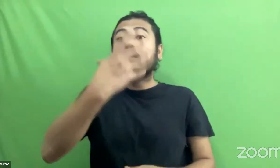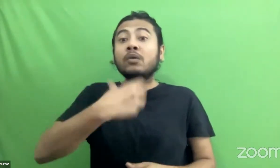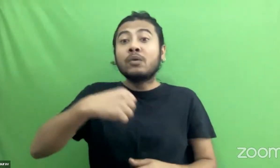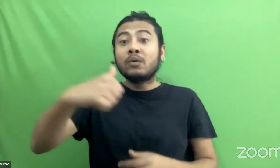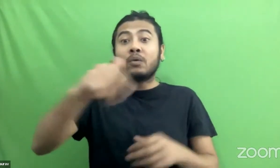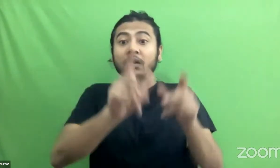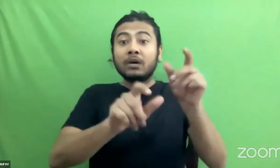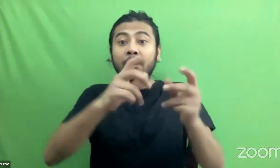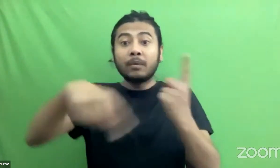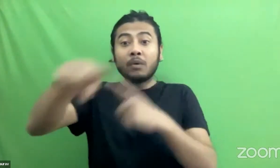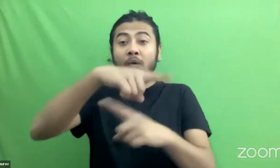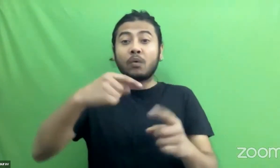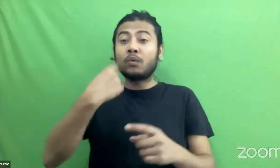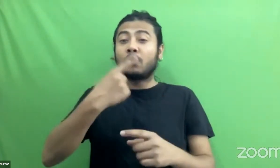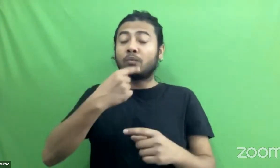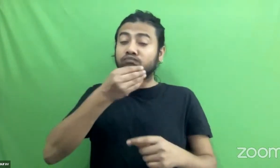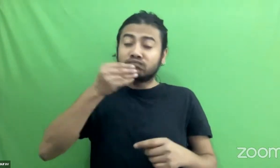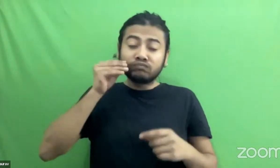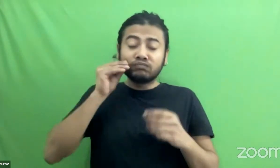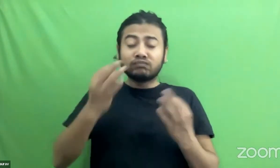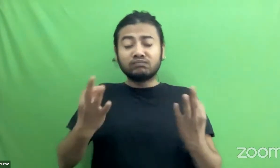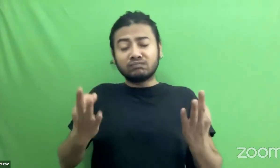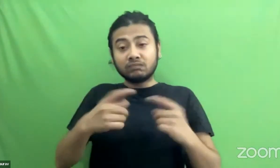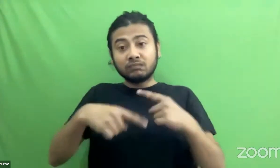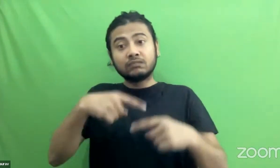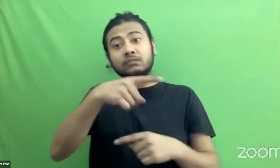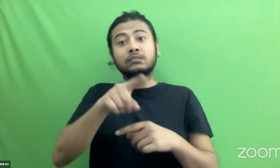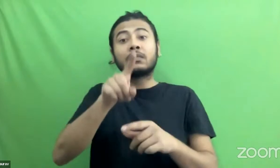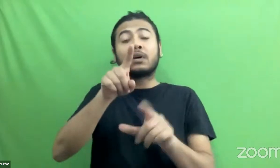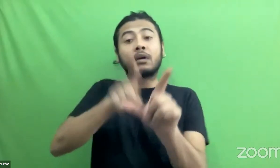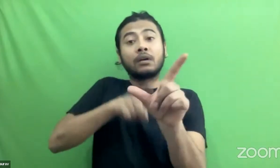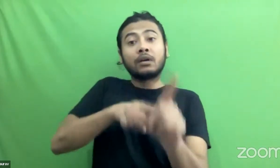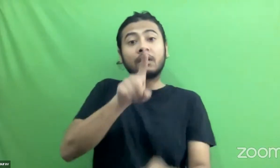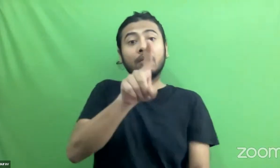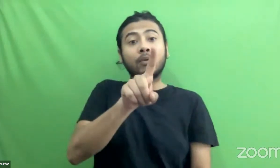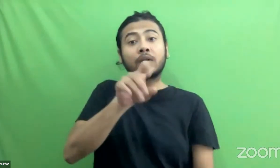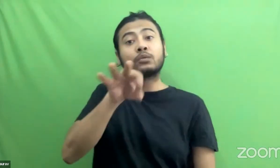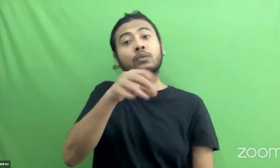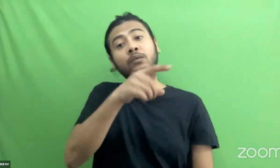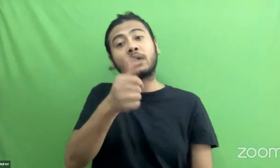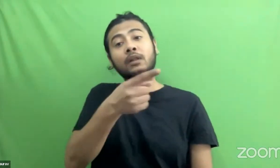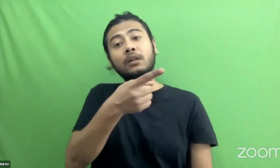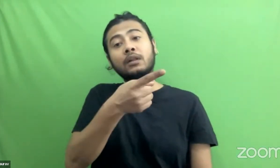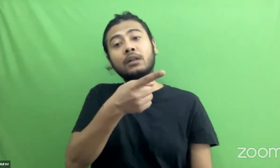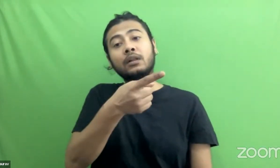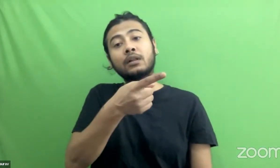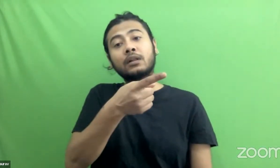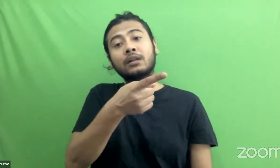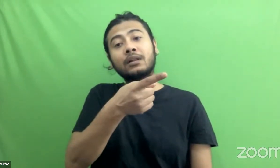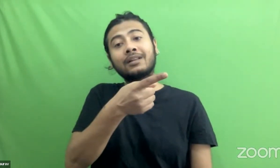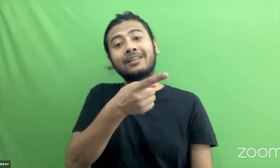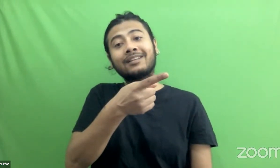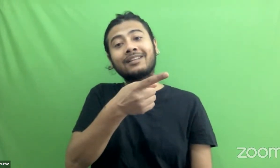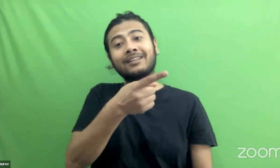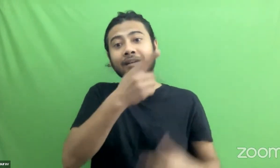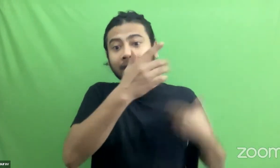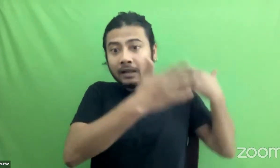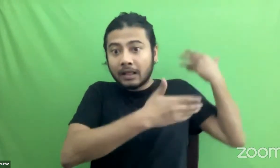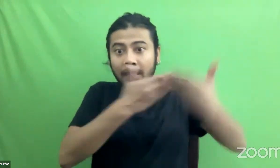So as compared to that, when we look at our life, we are living for a very short time. We are just living for 70, 80, 90